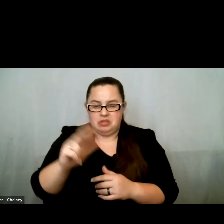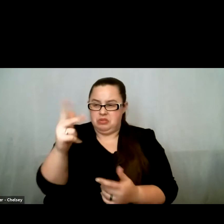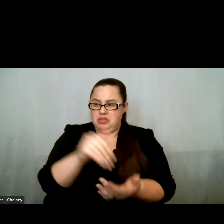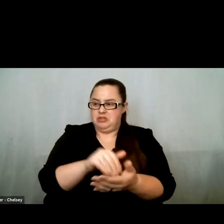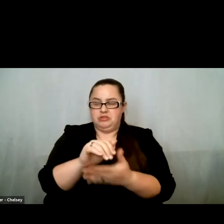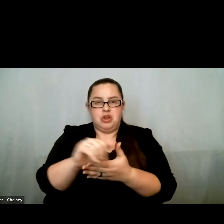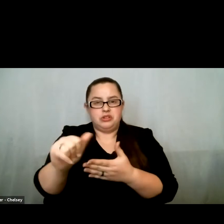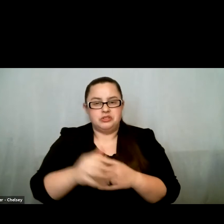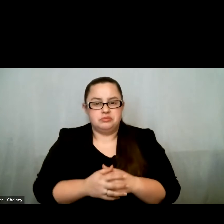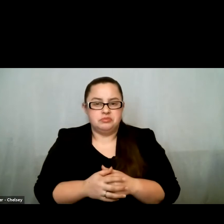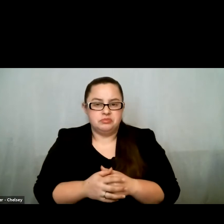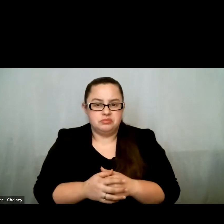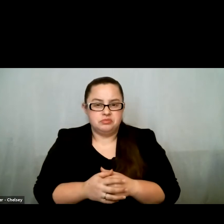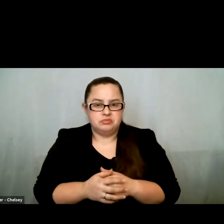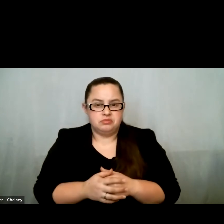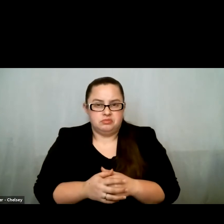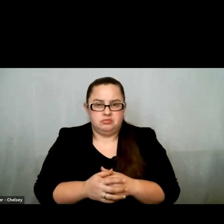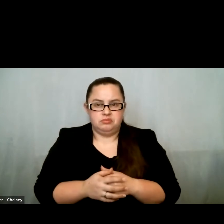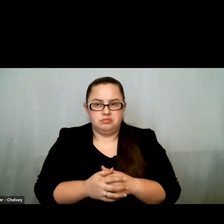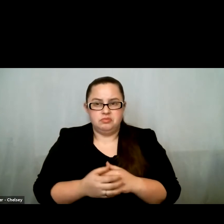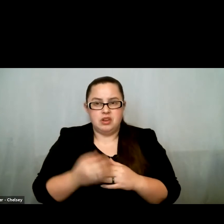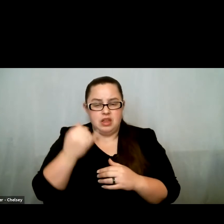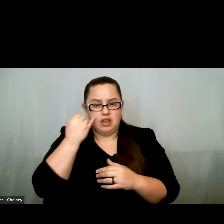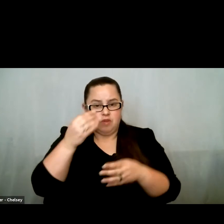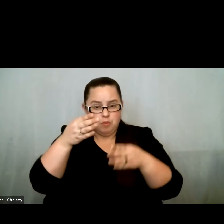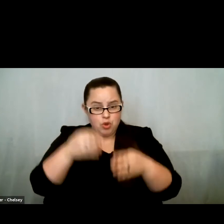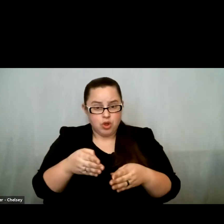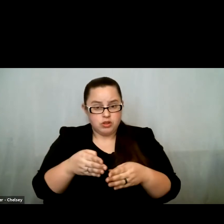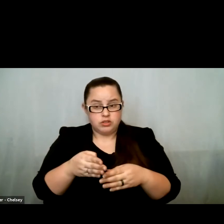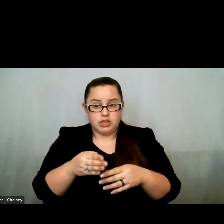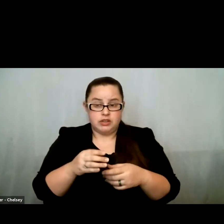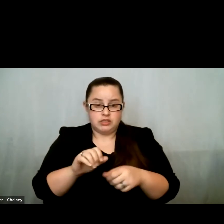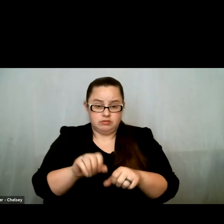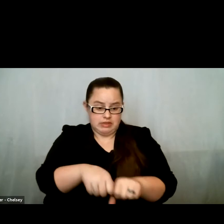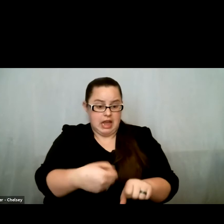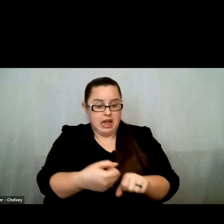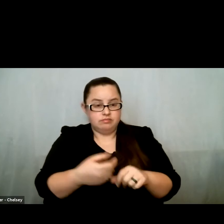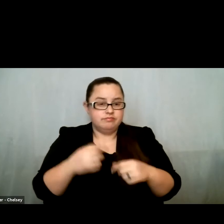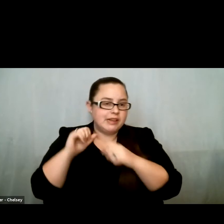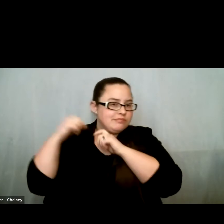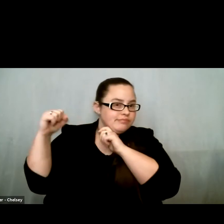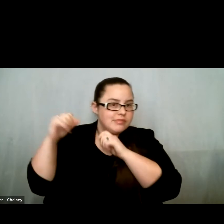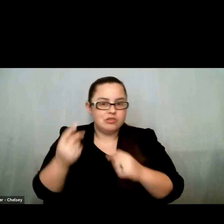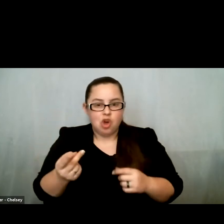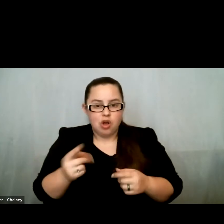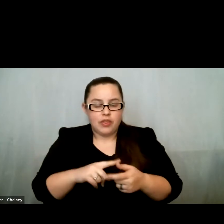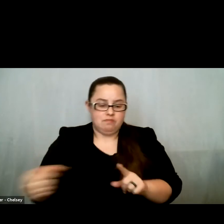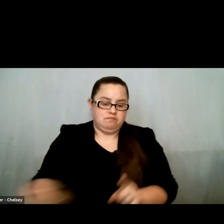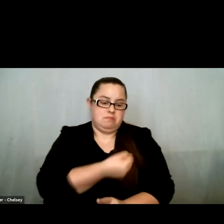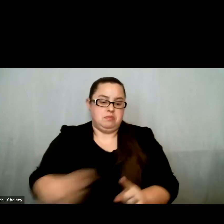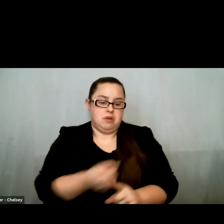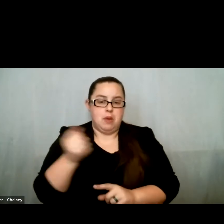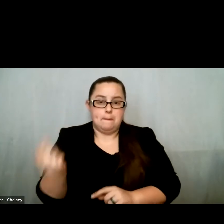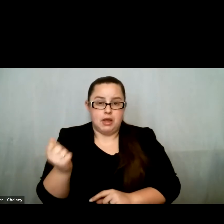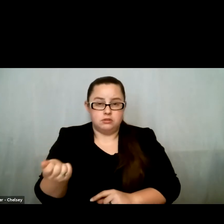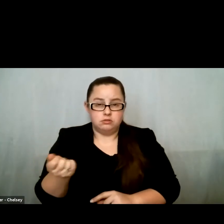$3,000? If a person tied up their dog and beat it to death with a baseball bat, I think